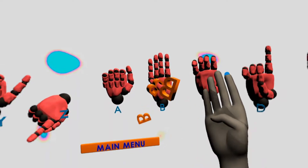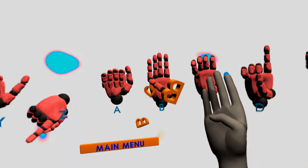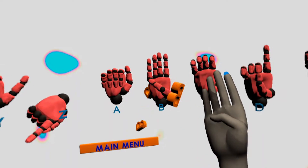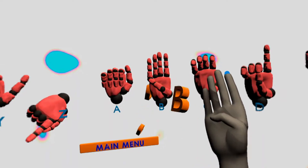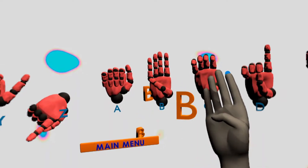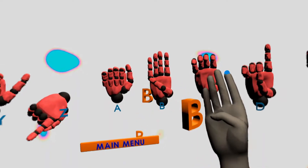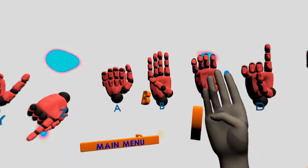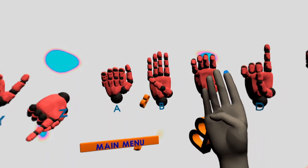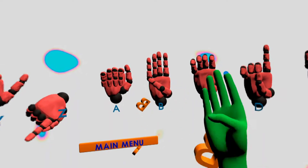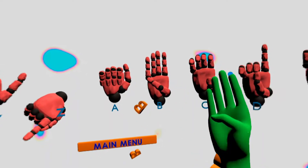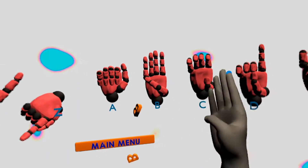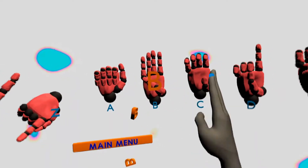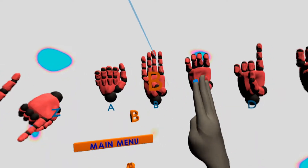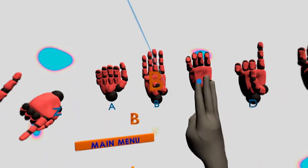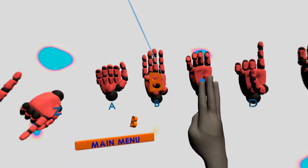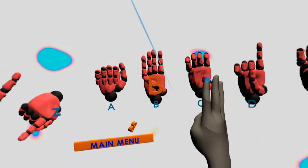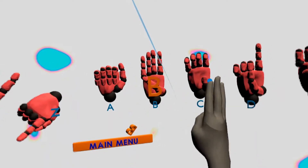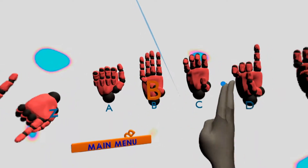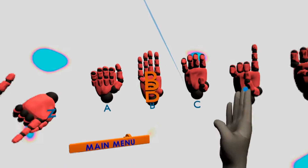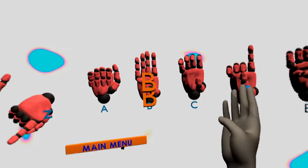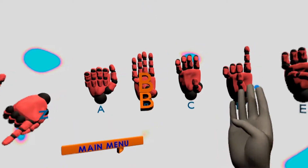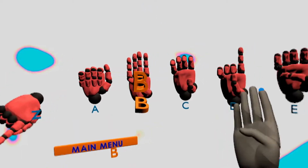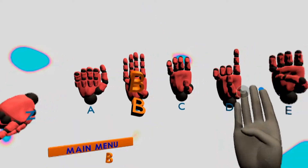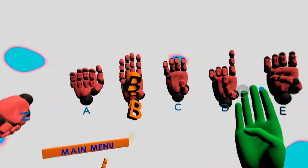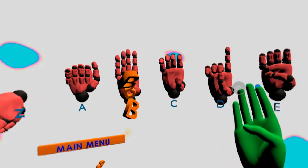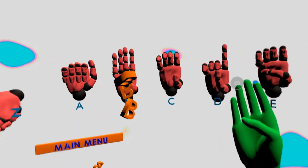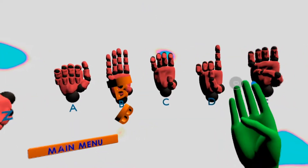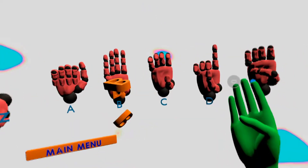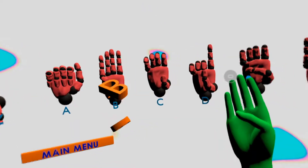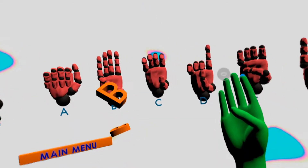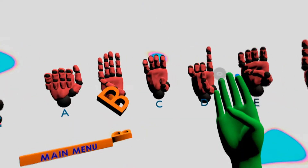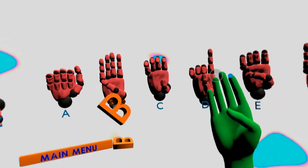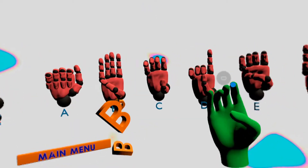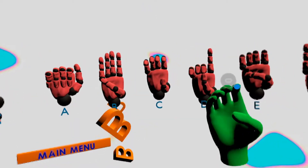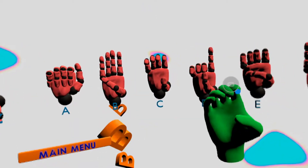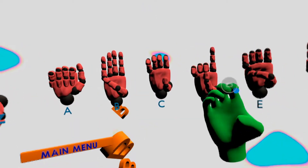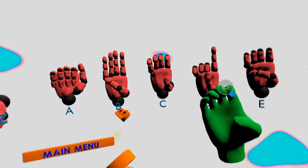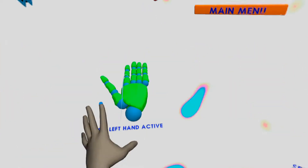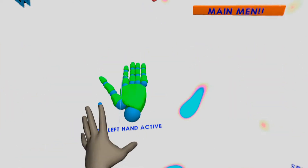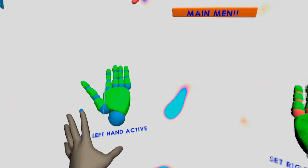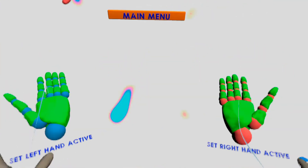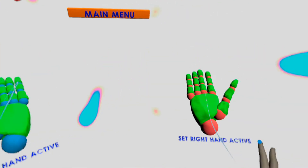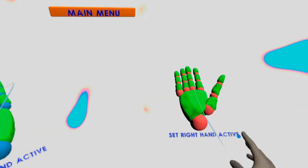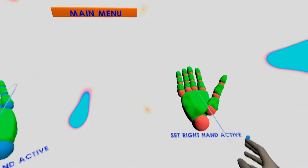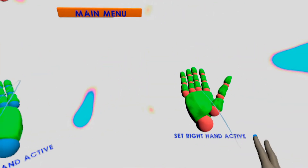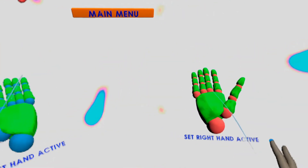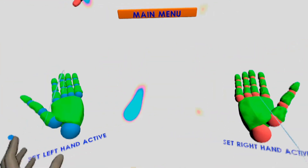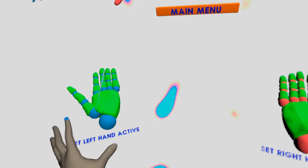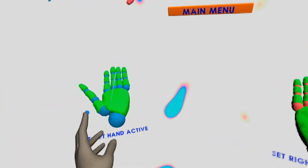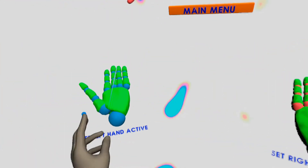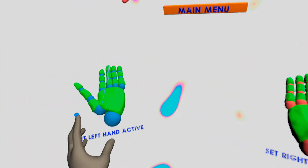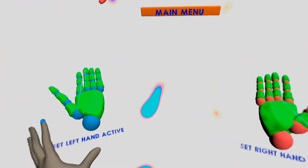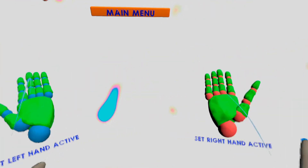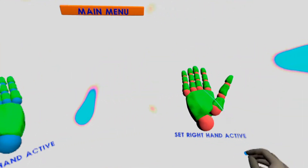That being said, the developer has done an awesome job so far with the ability to learn the alphabet. Just select which hand and then get started.